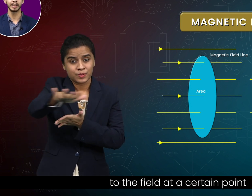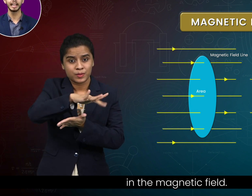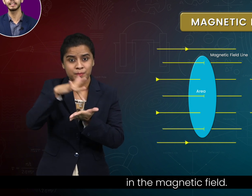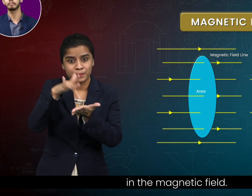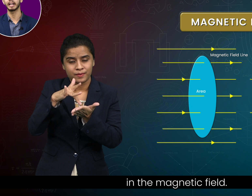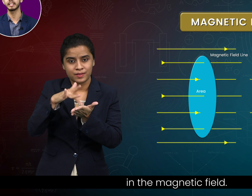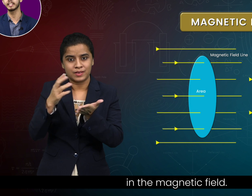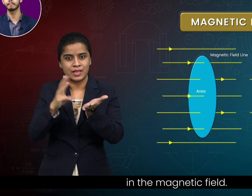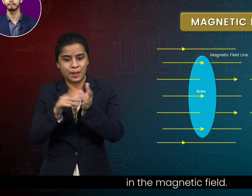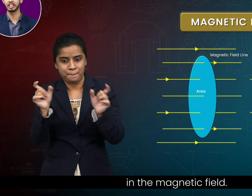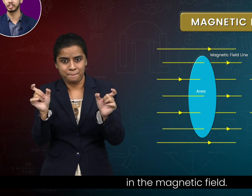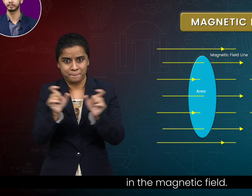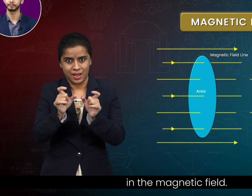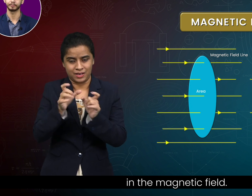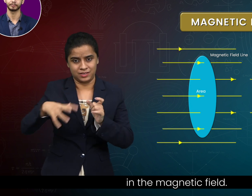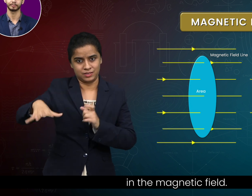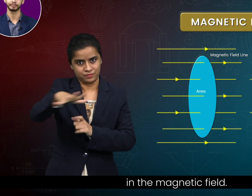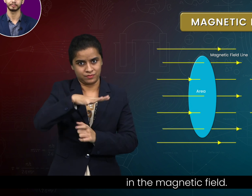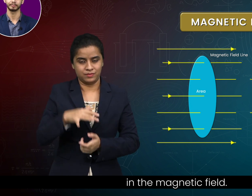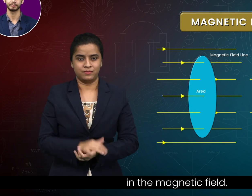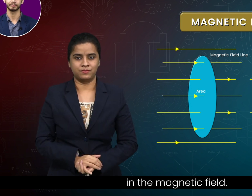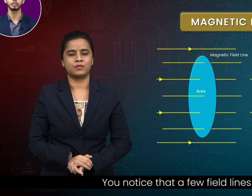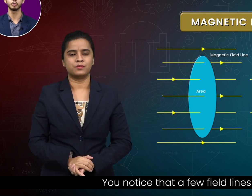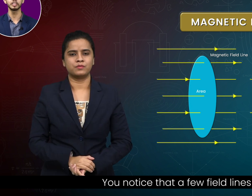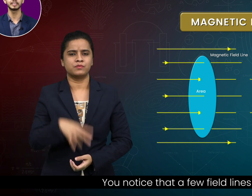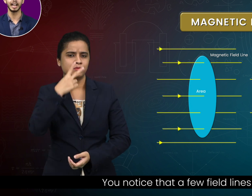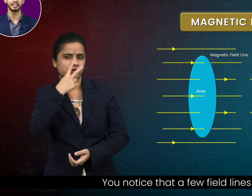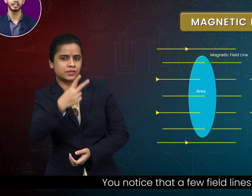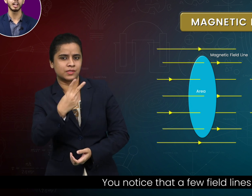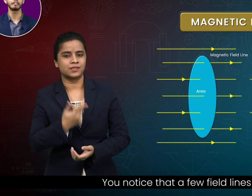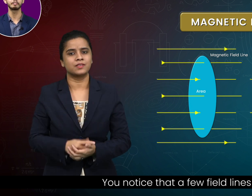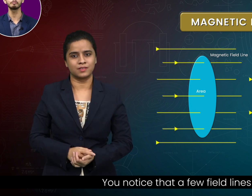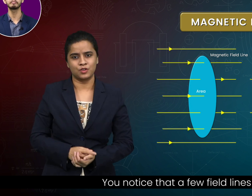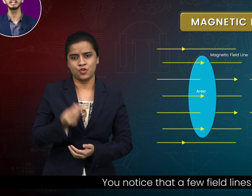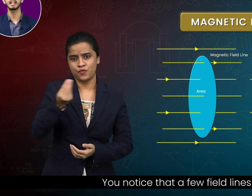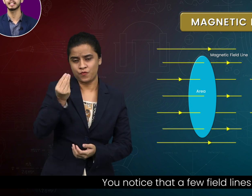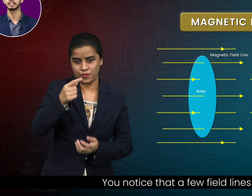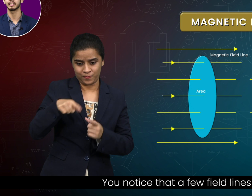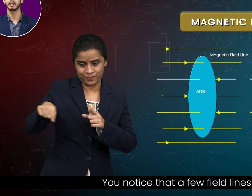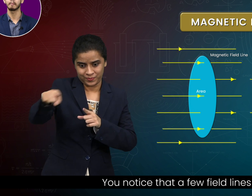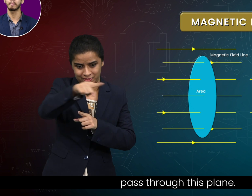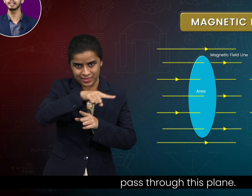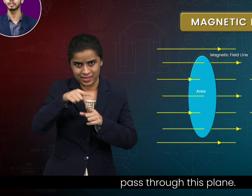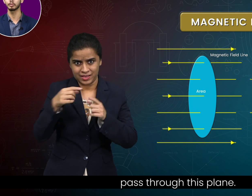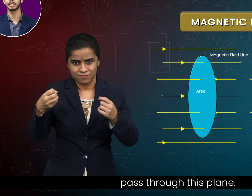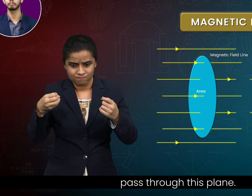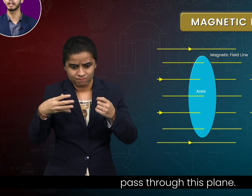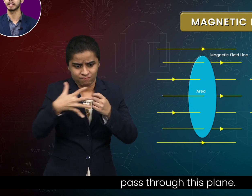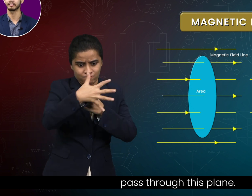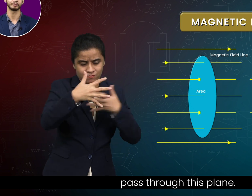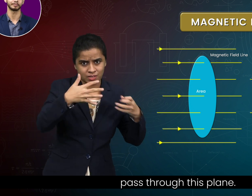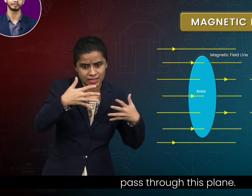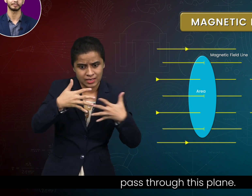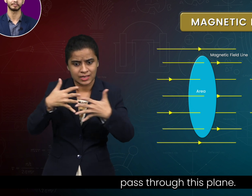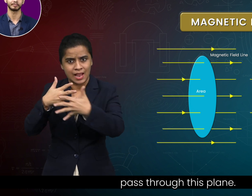point in the magnetic field. You notice that a few field lines pass through this